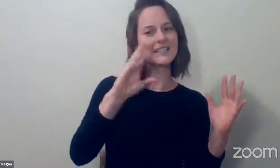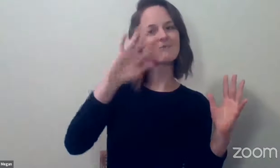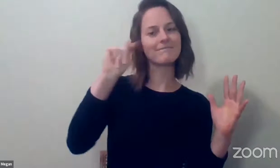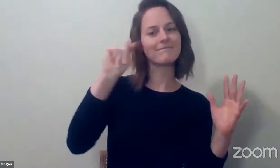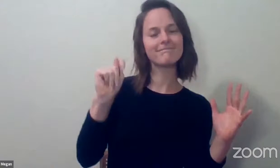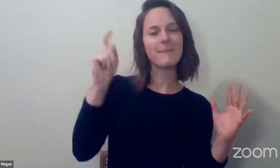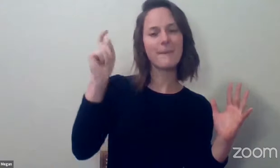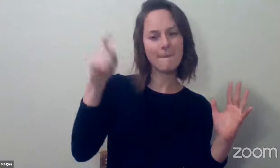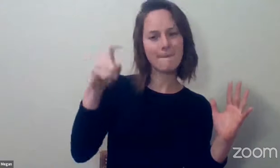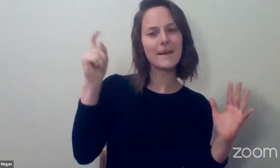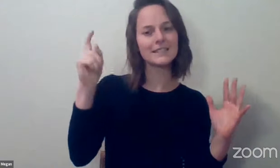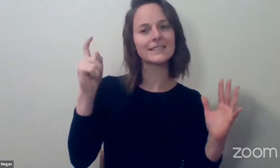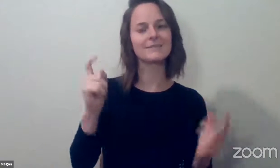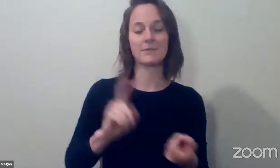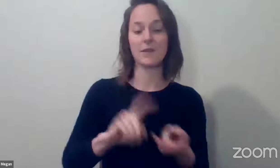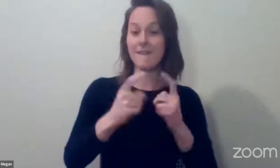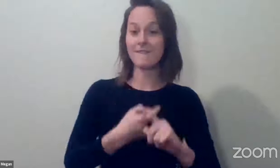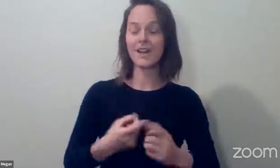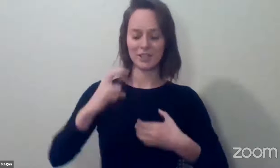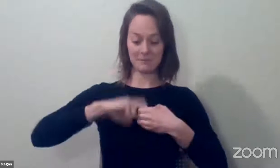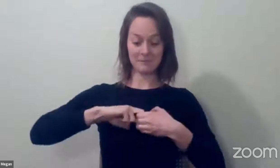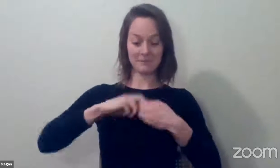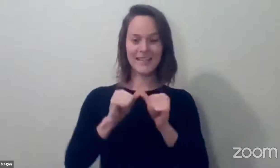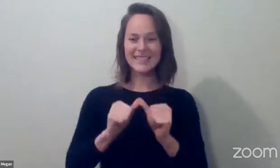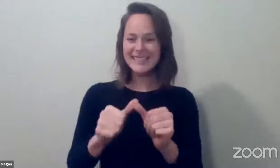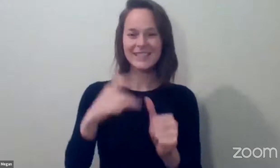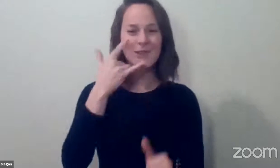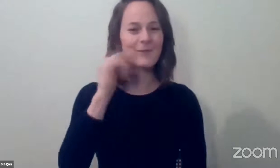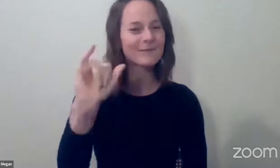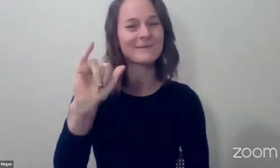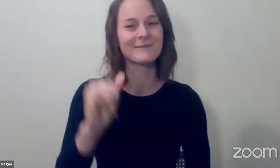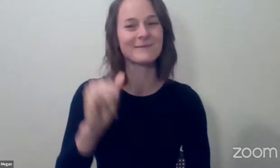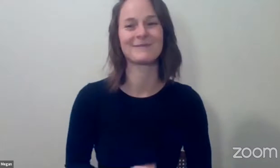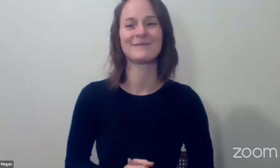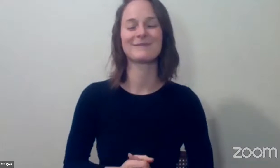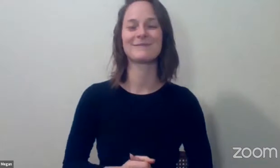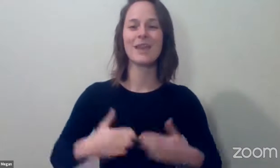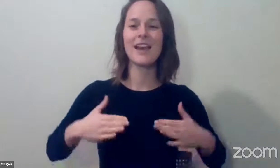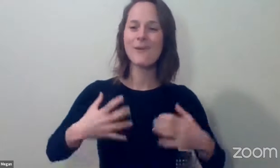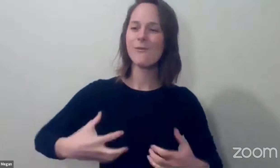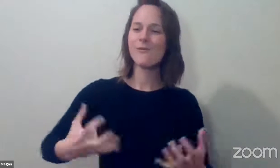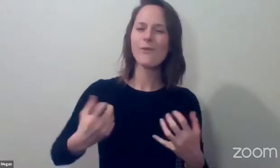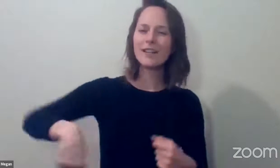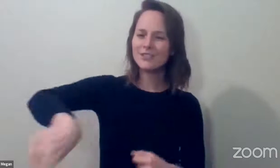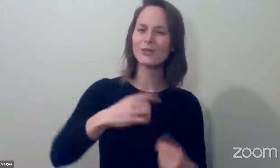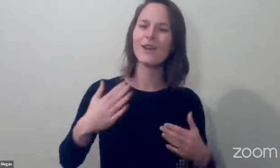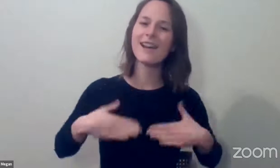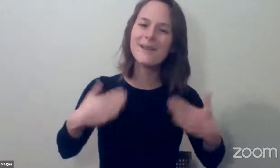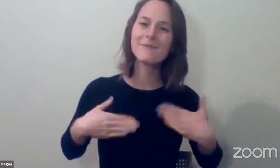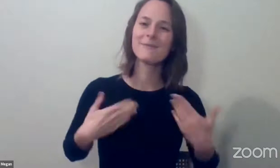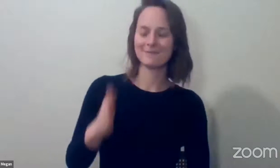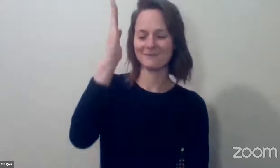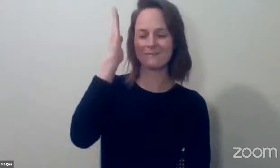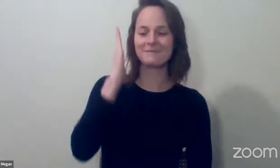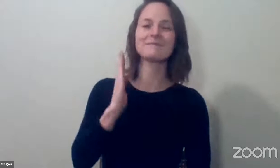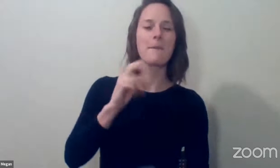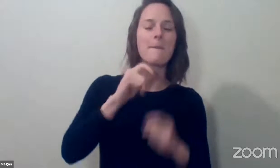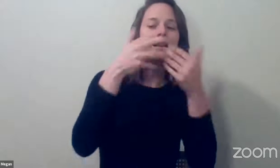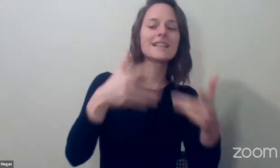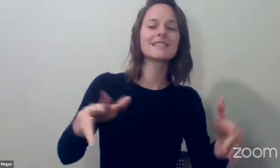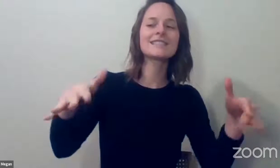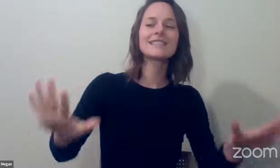text is by Anna Bendixson, who is a Roman Catholic hymn writer in Trumbull, Connecticut. And the performer